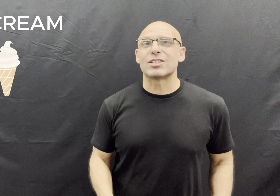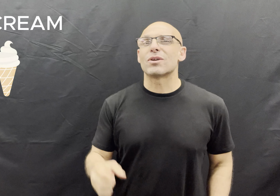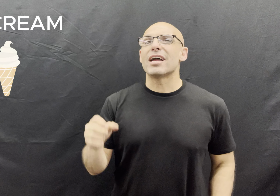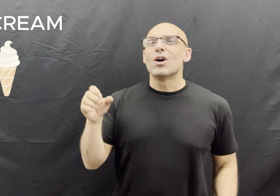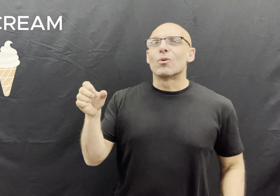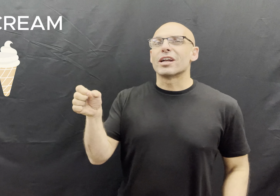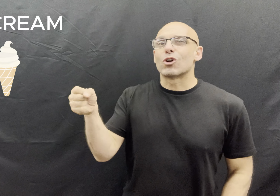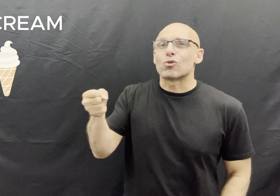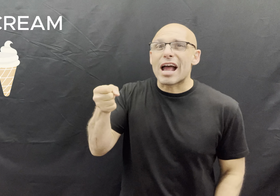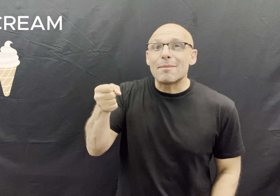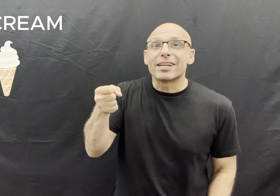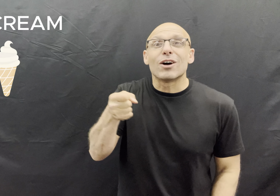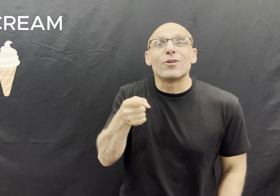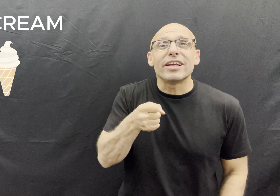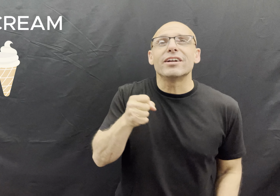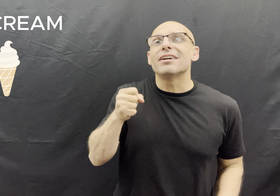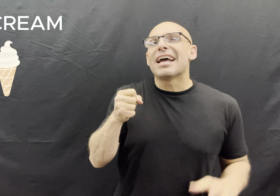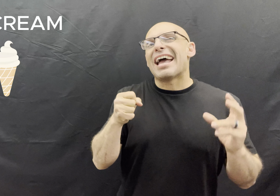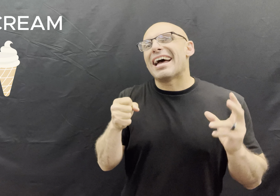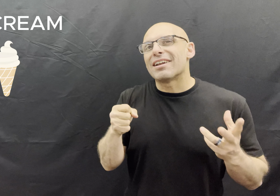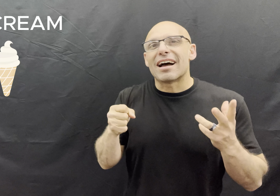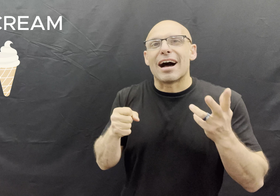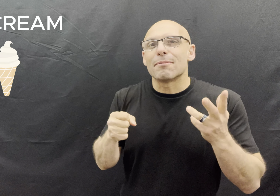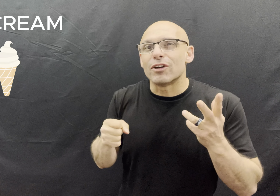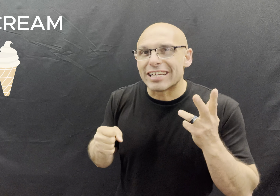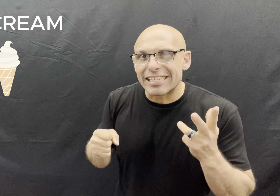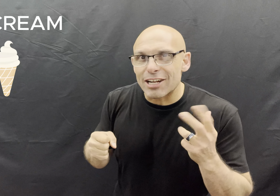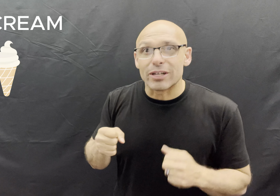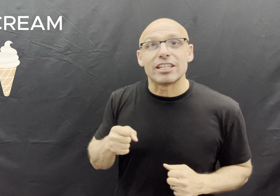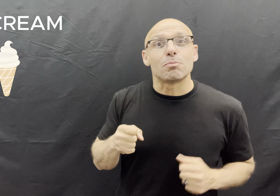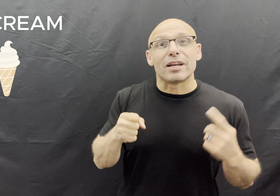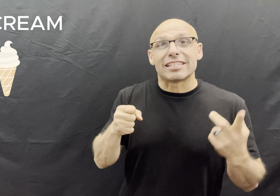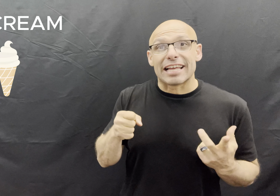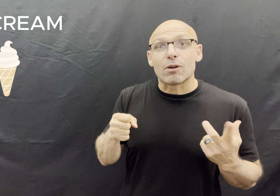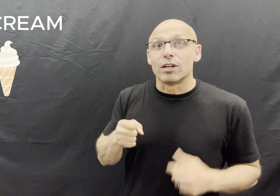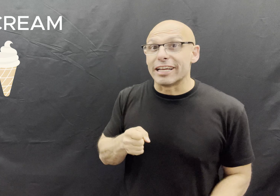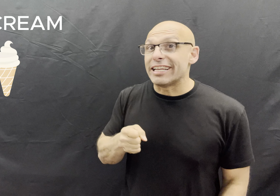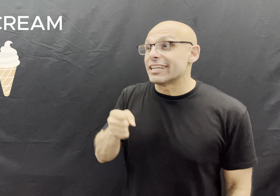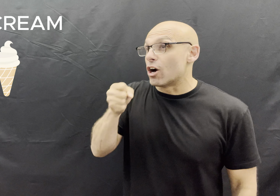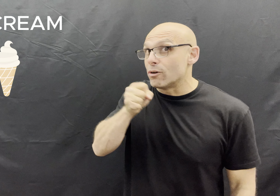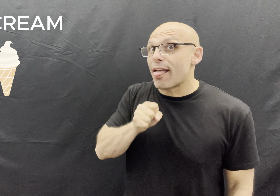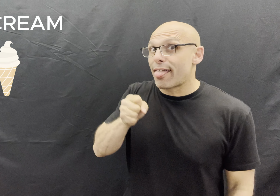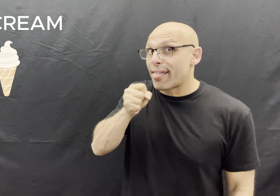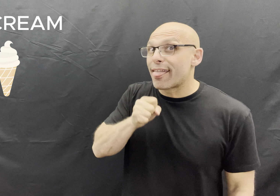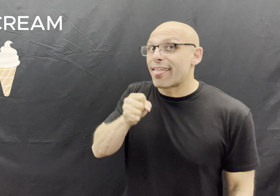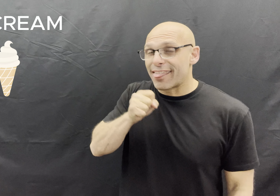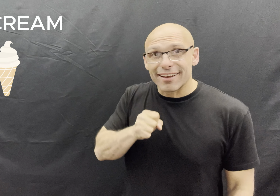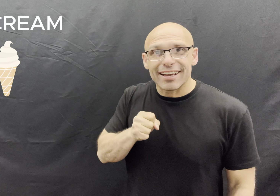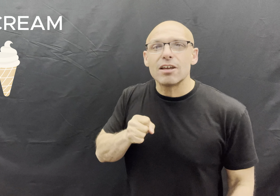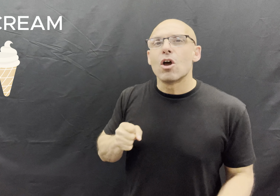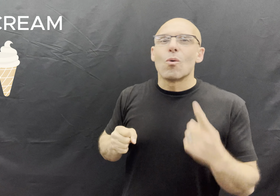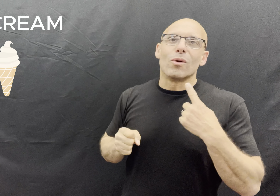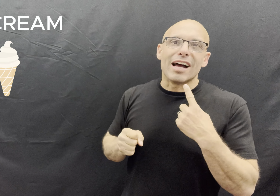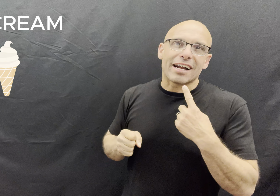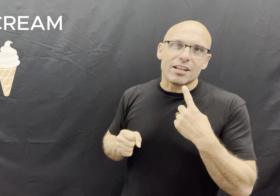right, we're gonna grab the cone here, and I'm gonna exaggerate this, but it's like we're licking the cone. Okay, we're not gonna use the